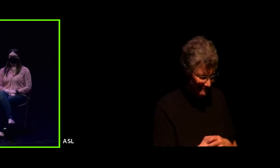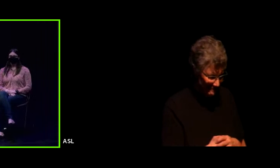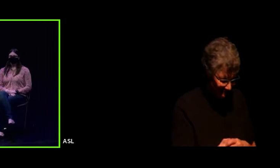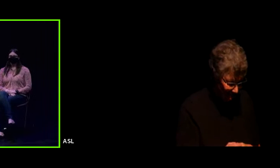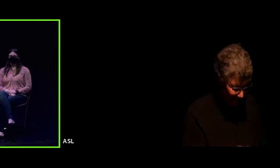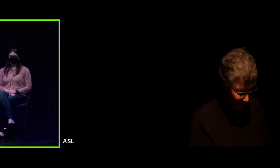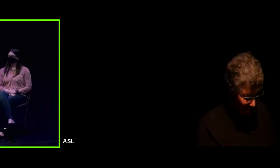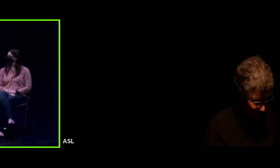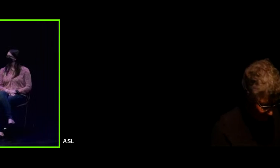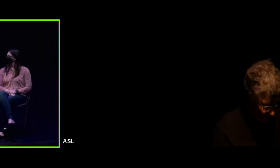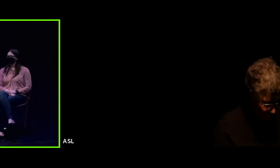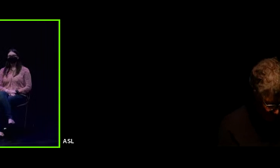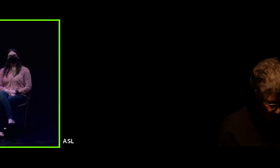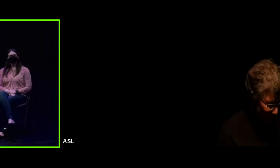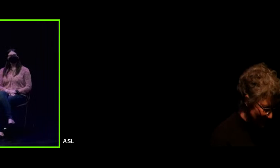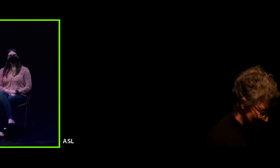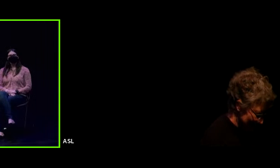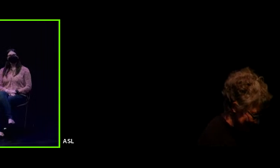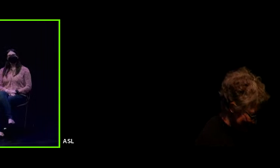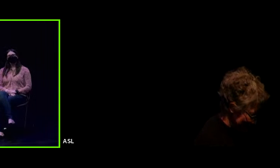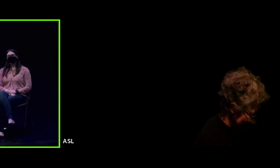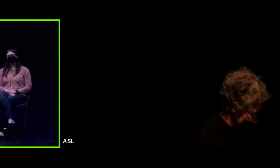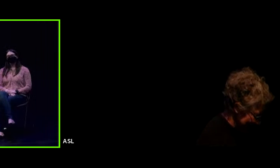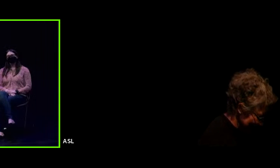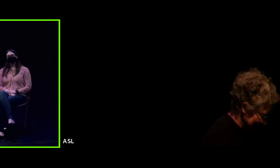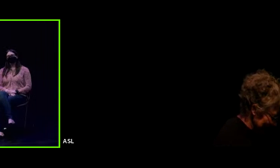Okay, 1,000 I hear up there.